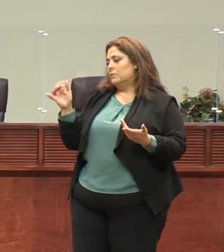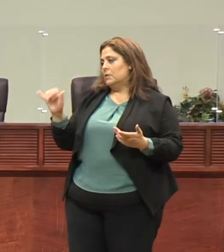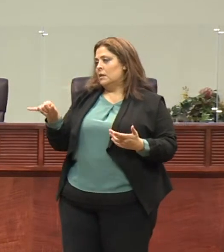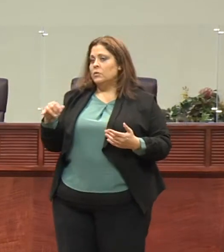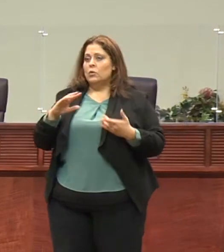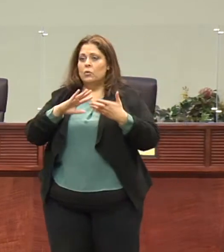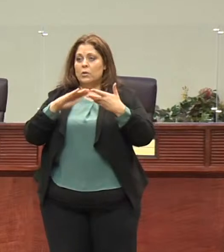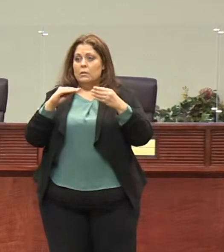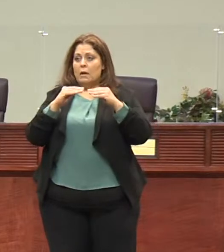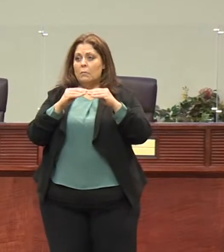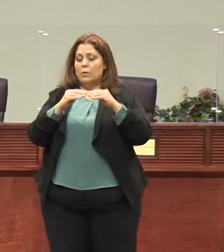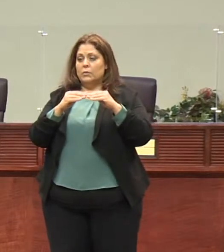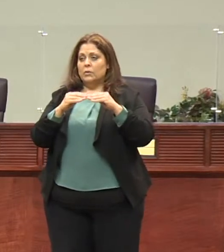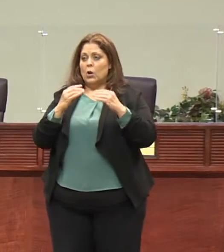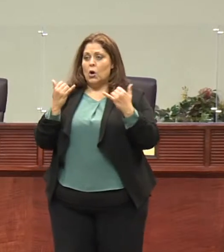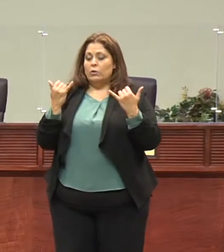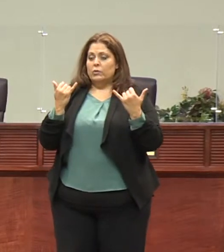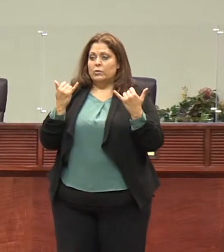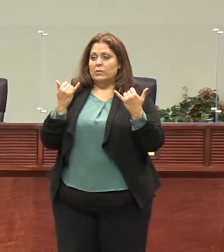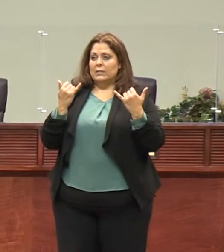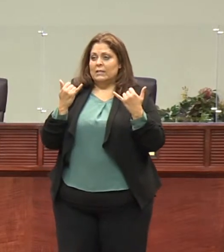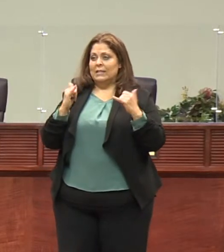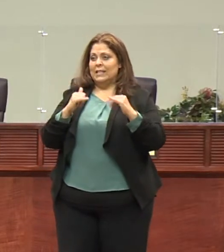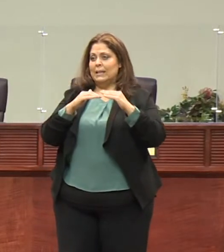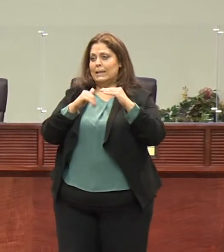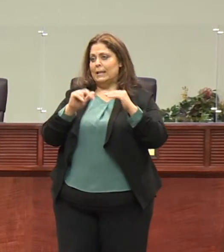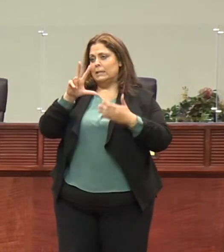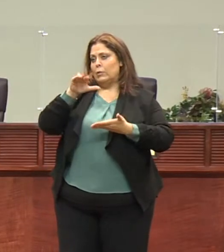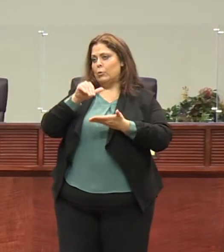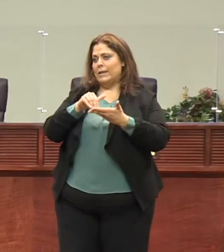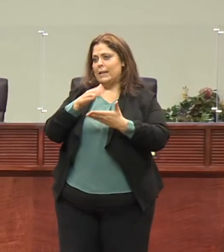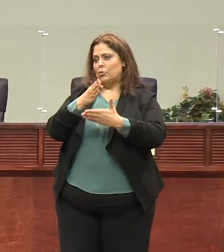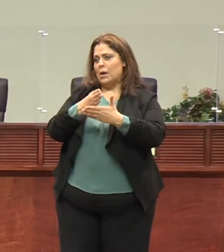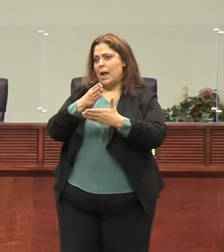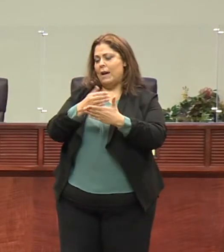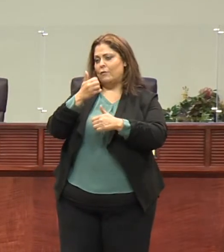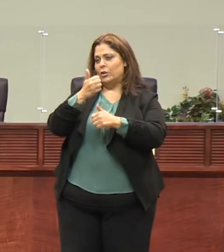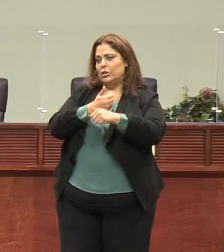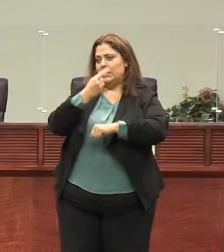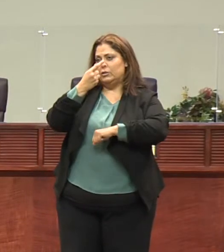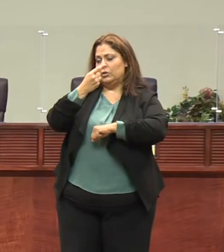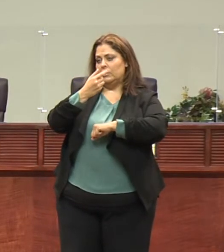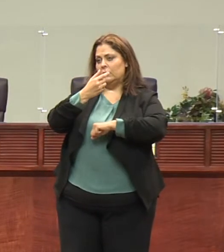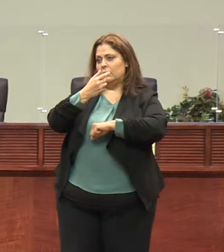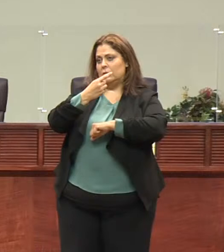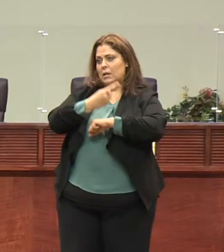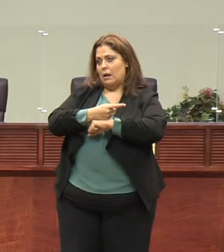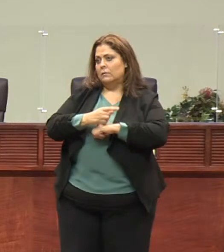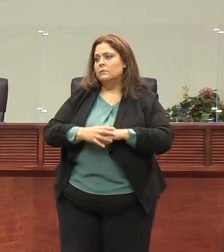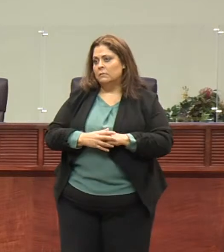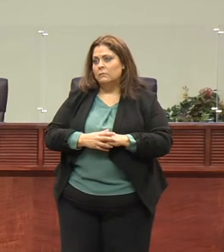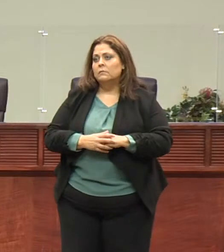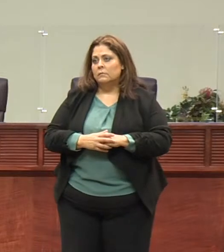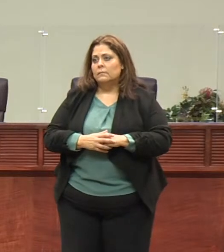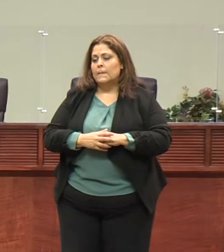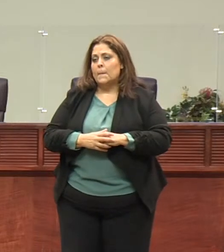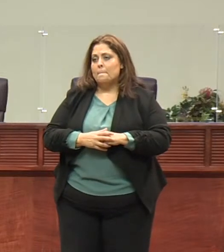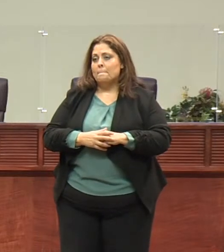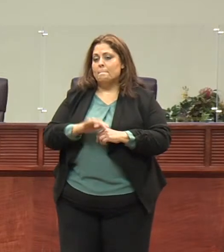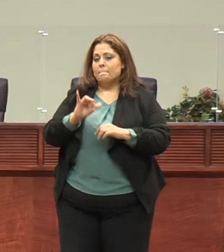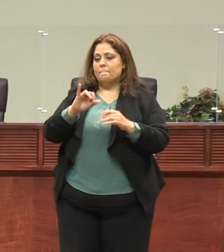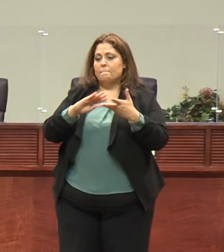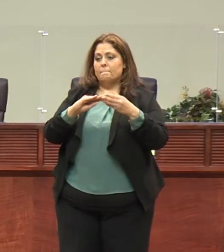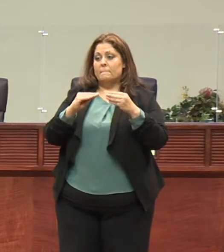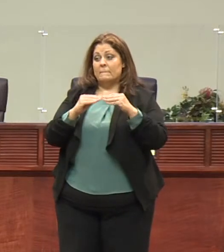the numbers are still low, below 3,000 average per day if you go. And that number should